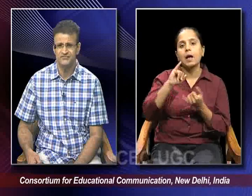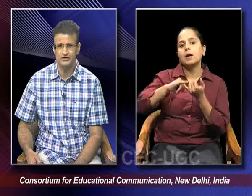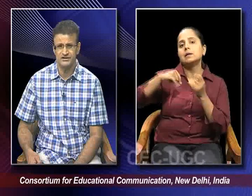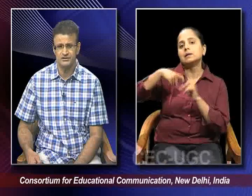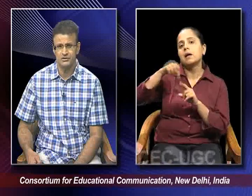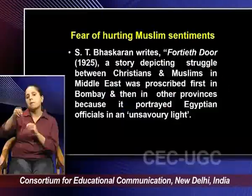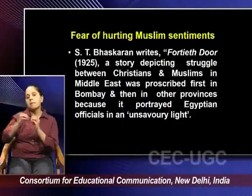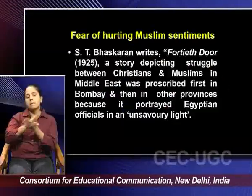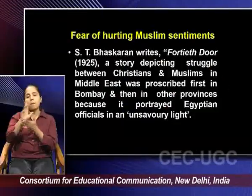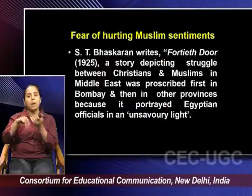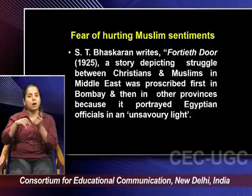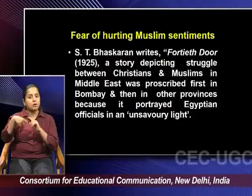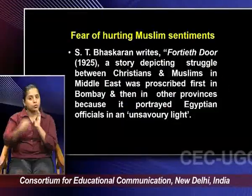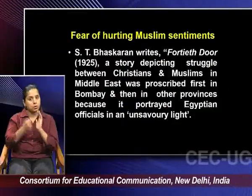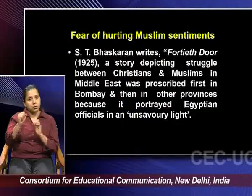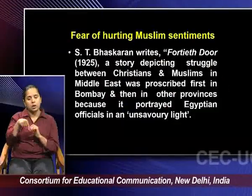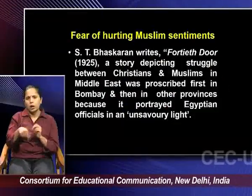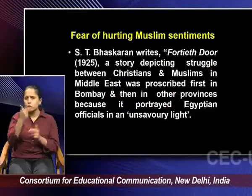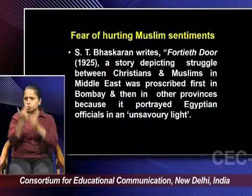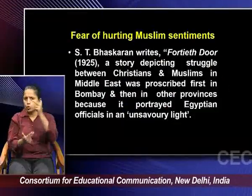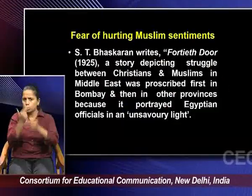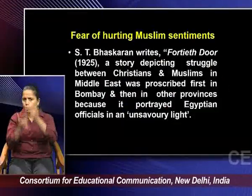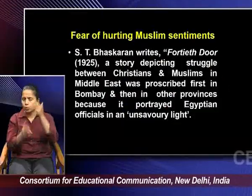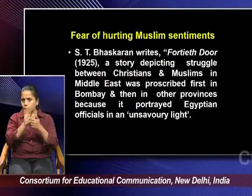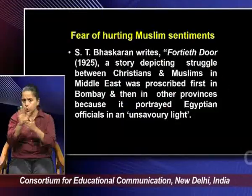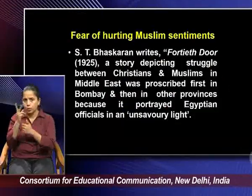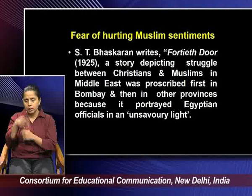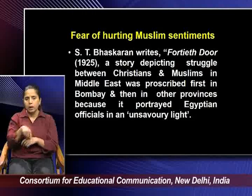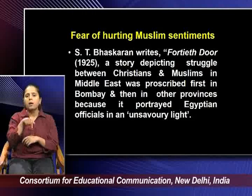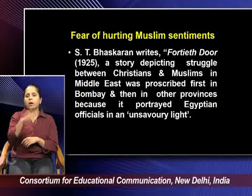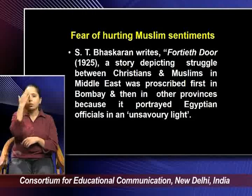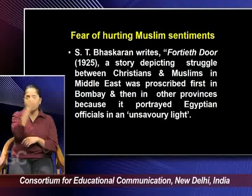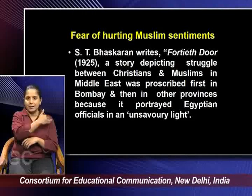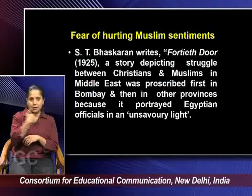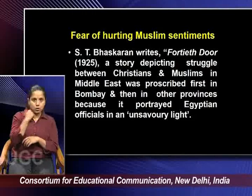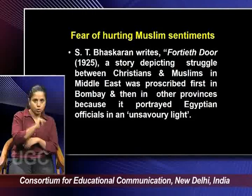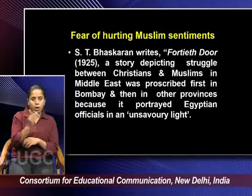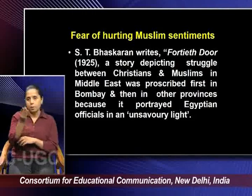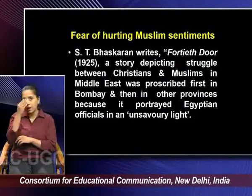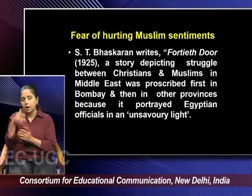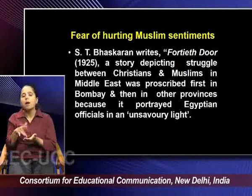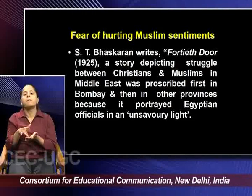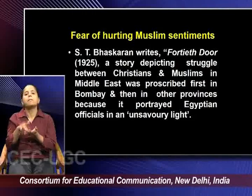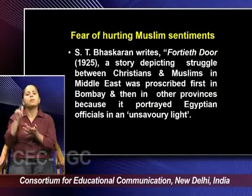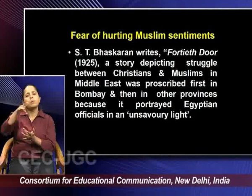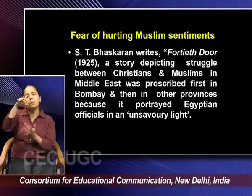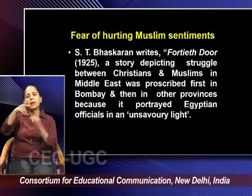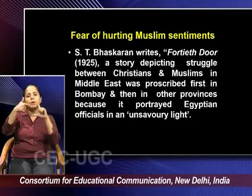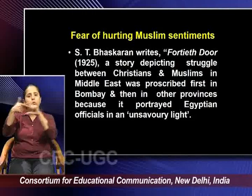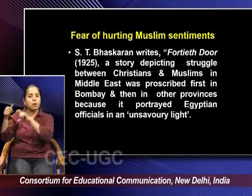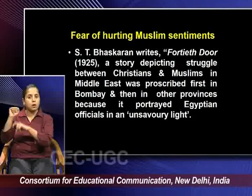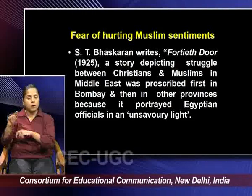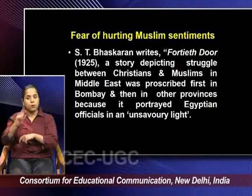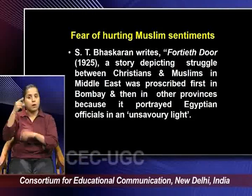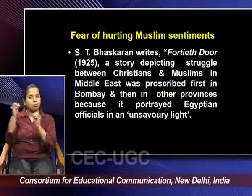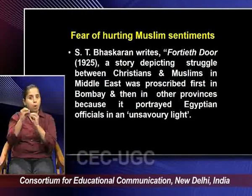the 48 Door story depicting the struggle between the Christians and the Muslims in Middle East was proscribed first in